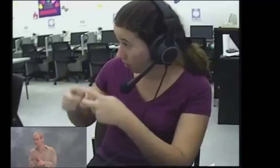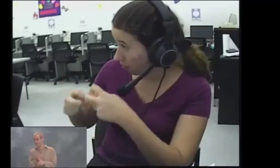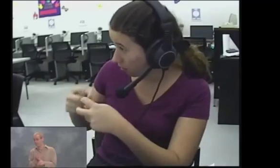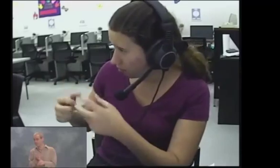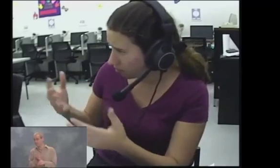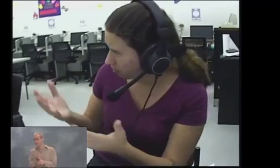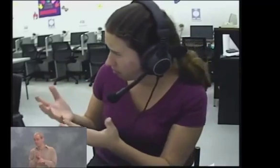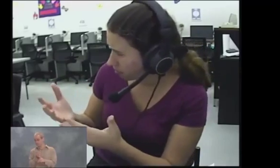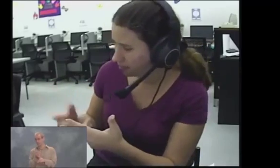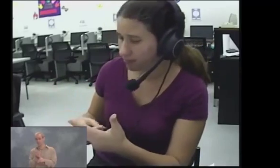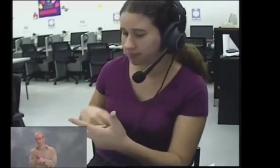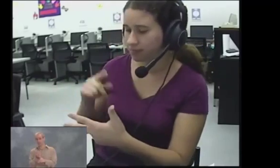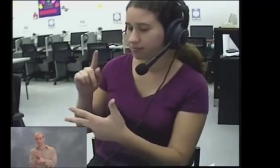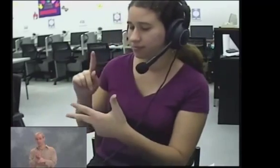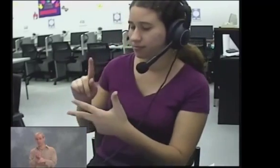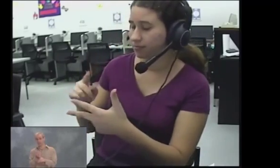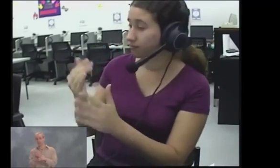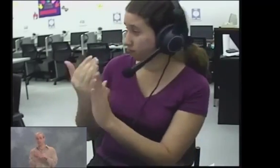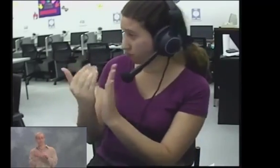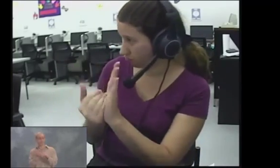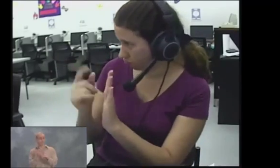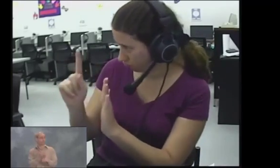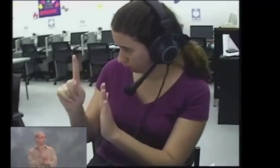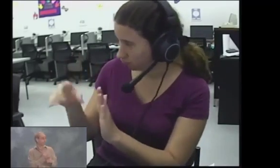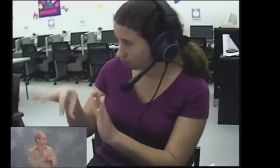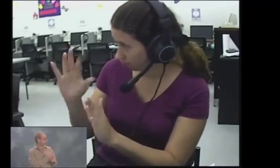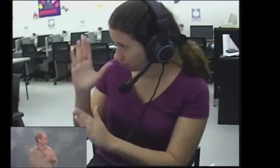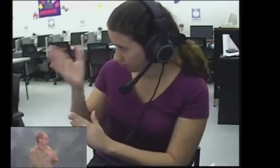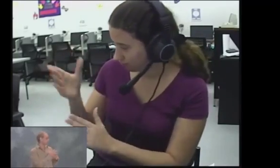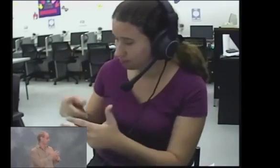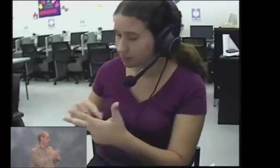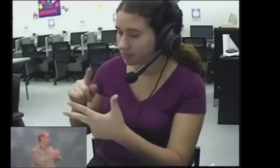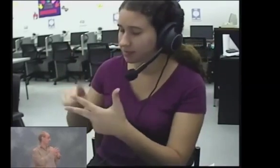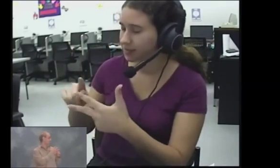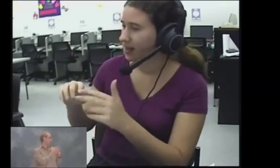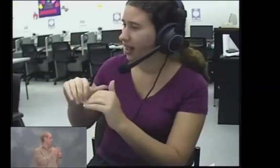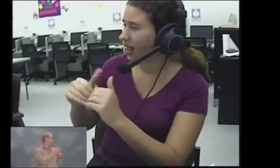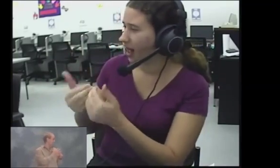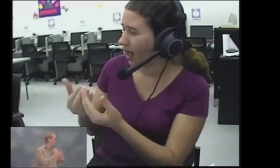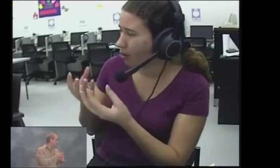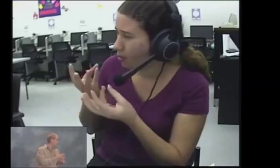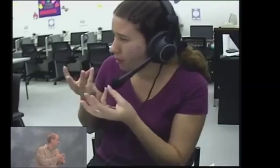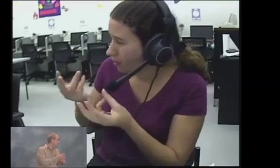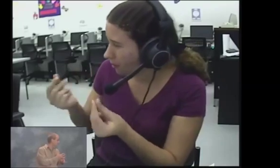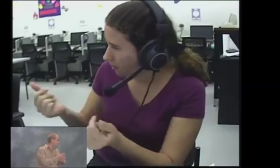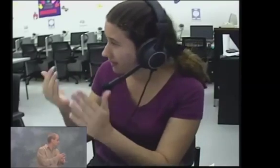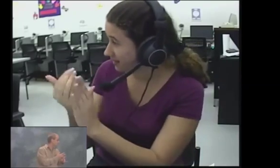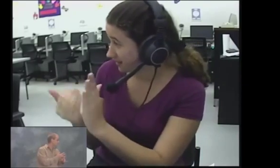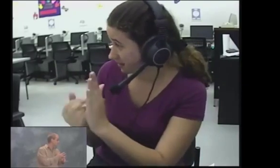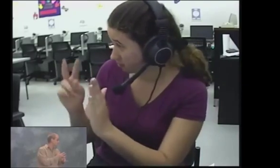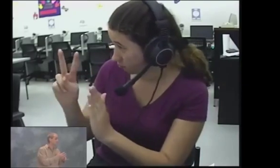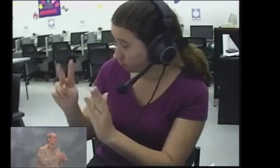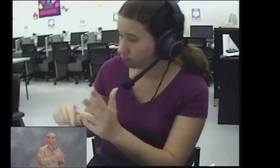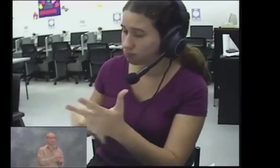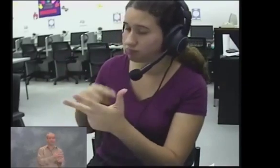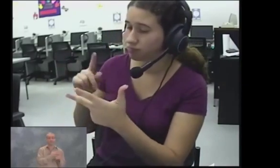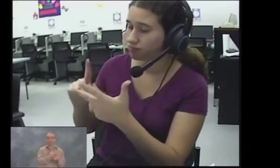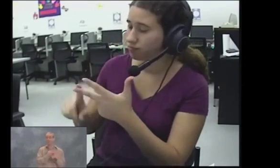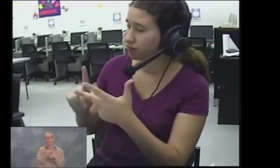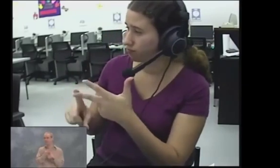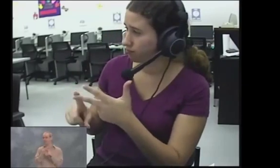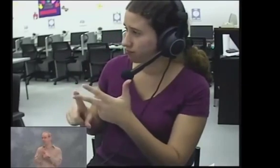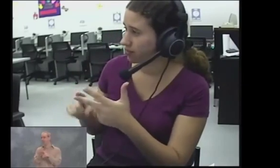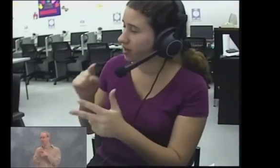you in step 1. You're going to find out what the solution is to what is wrong with you in step 2. And you're going to